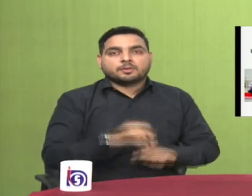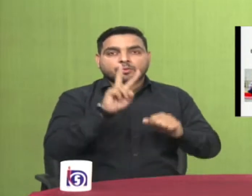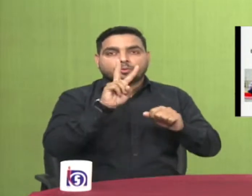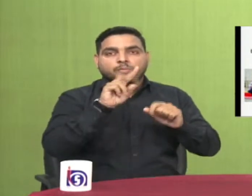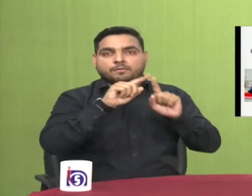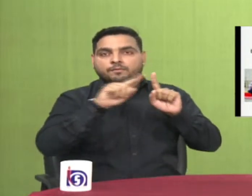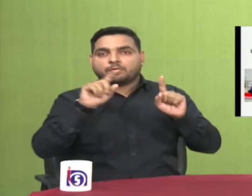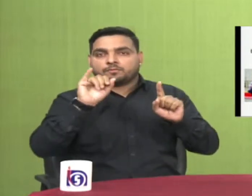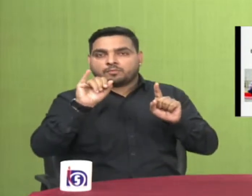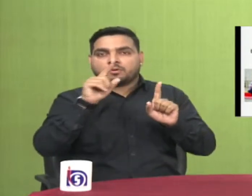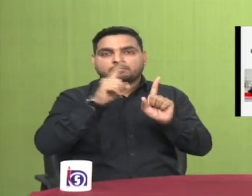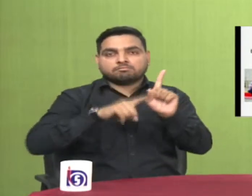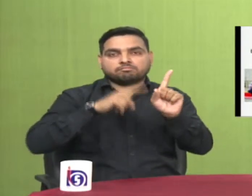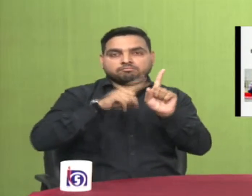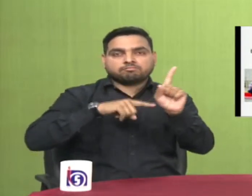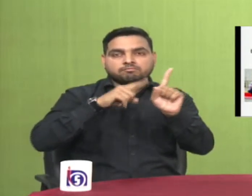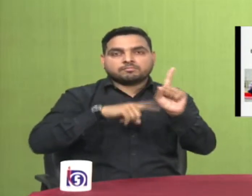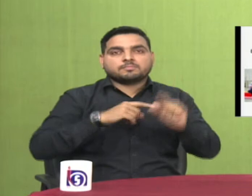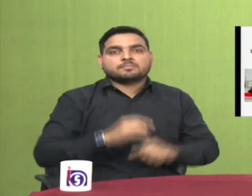that is age 2 to 6 years.